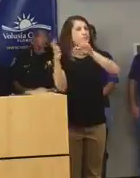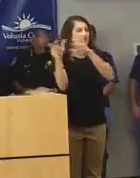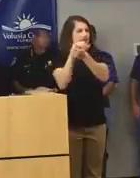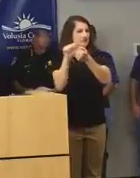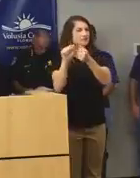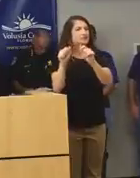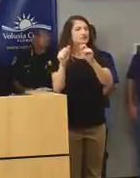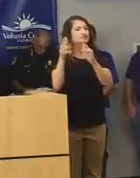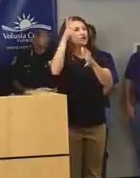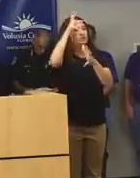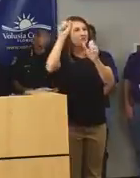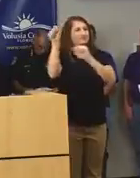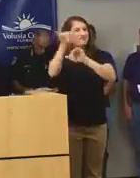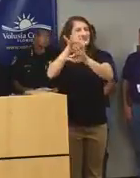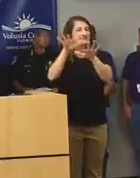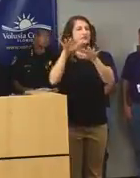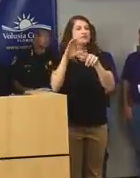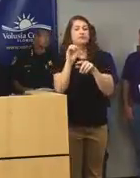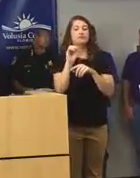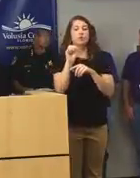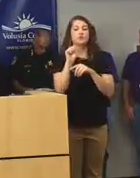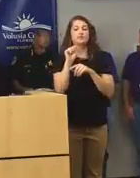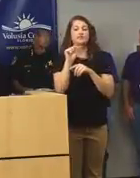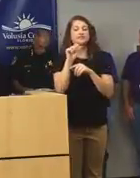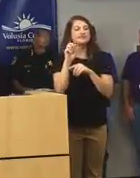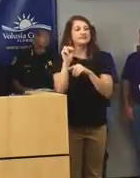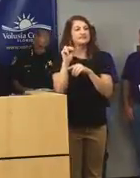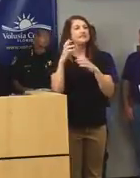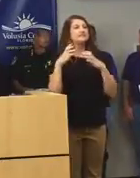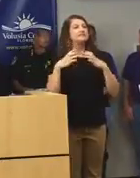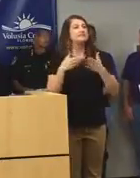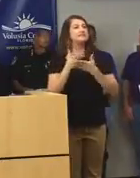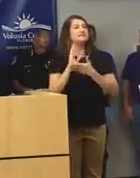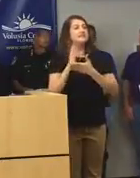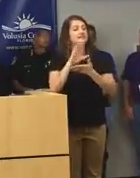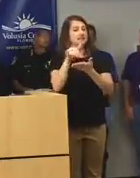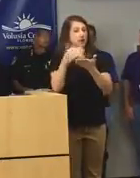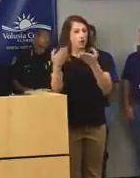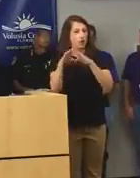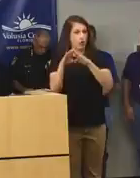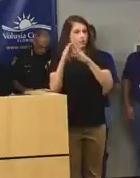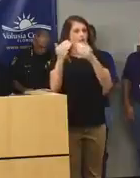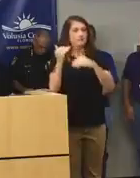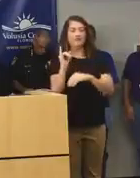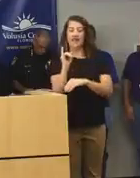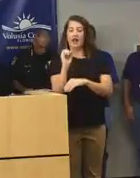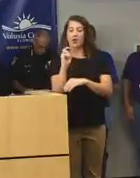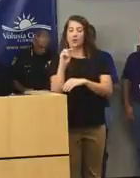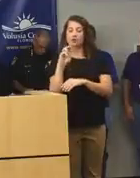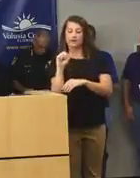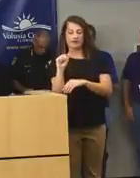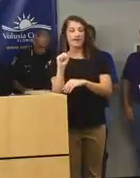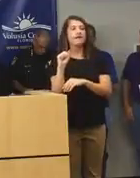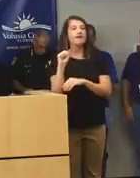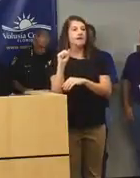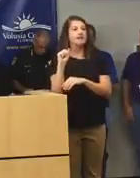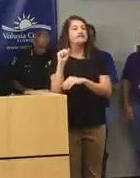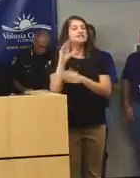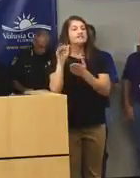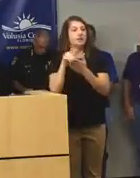damage and debris. The Osteen Civic Center is closed until further notice, and the Lyonia Environmental Center in Deltona